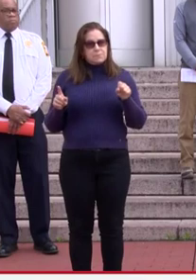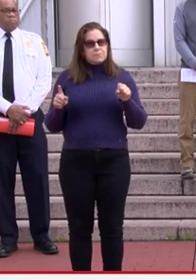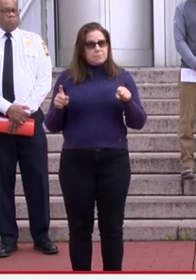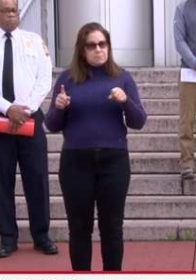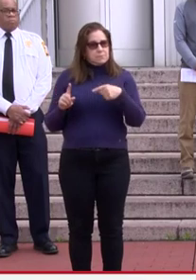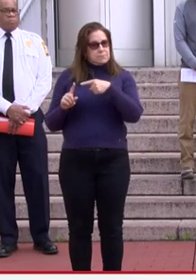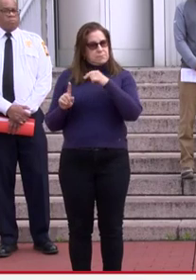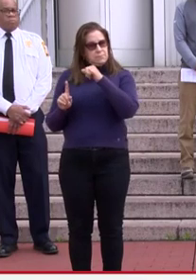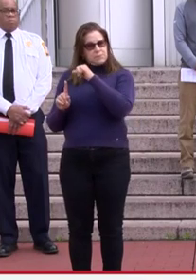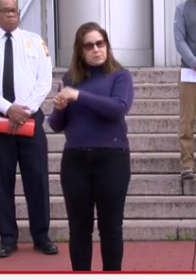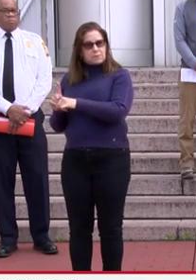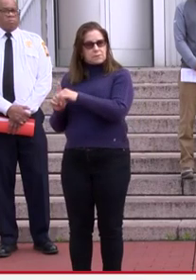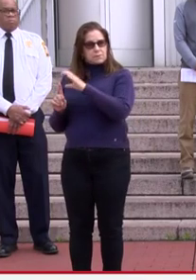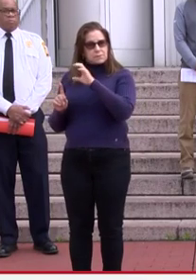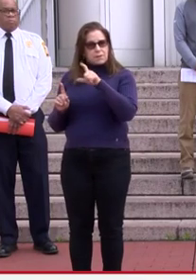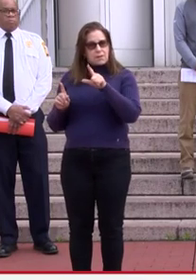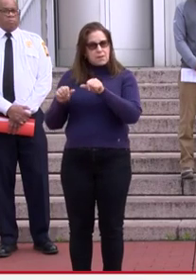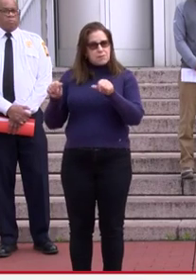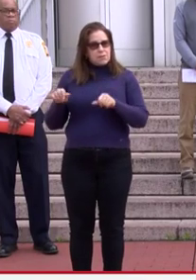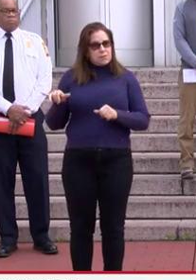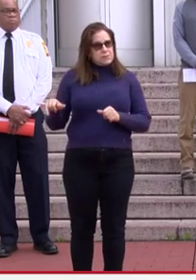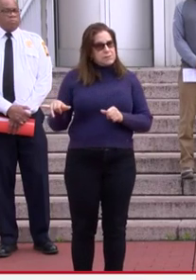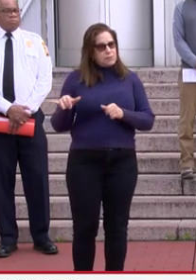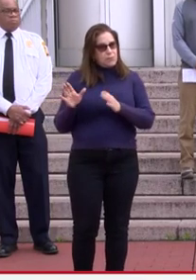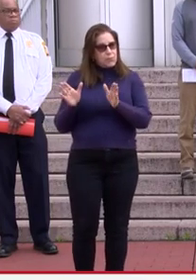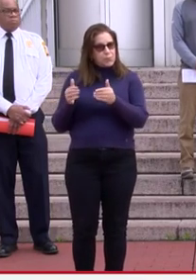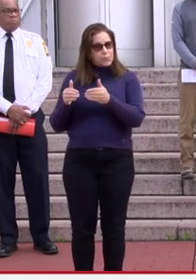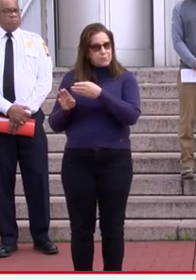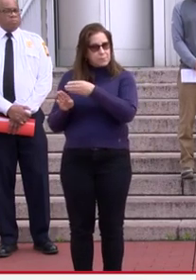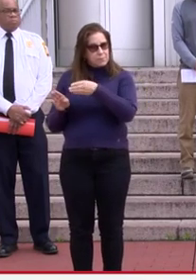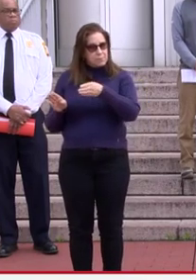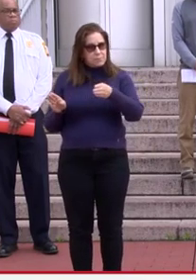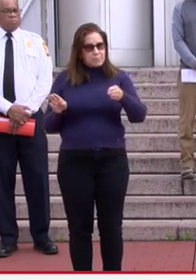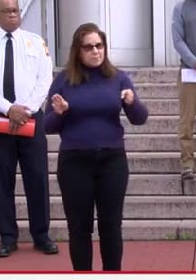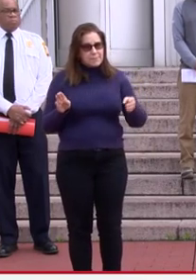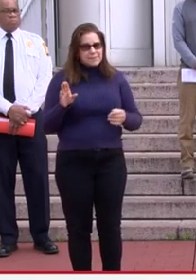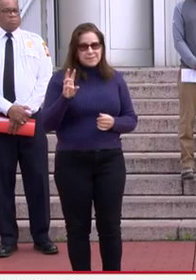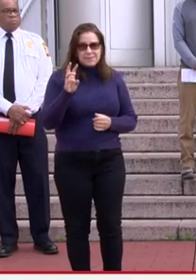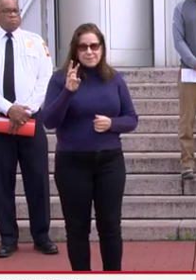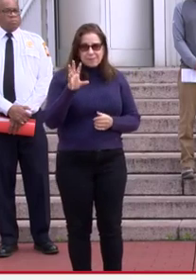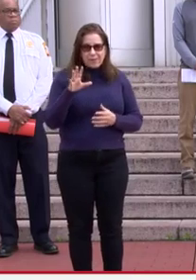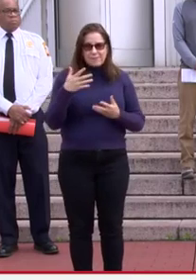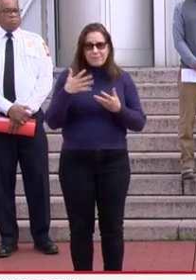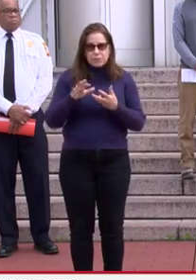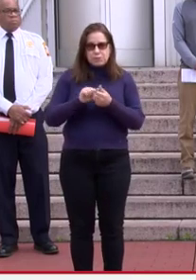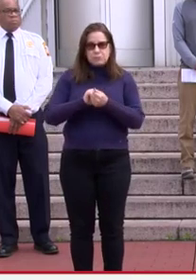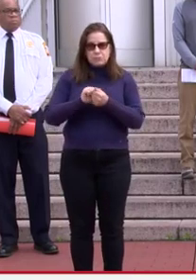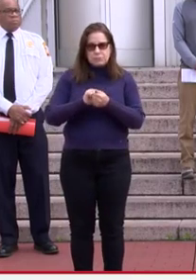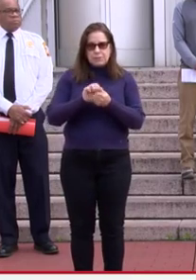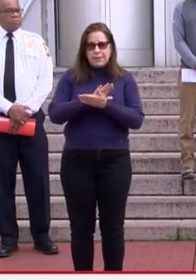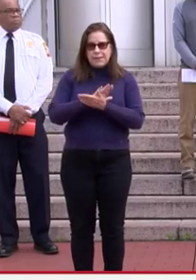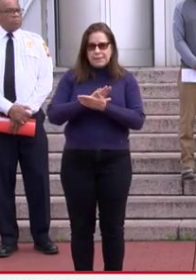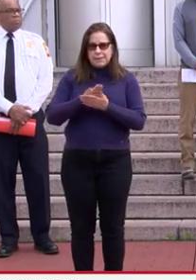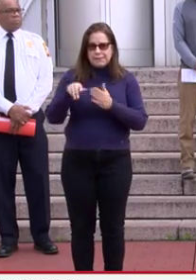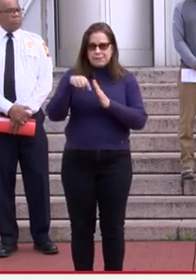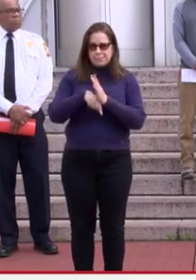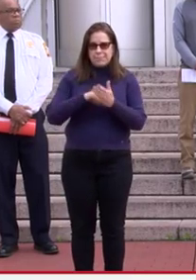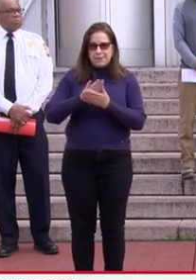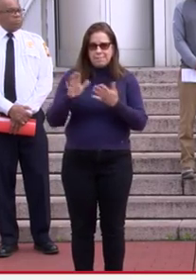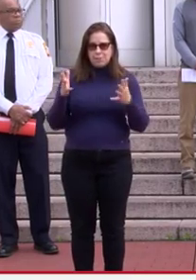the individual cells where the 65 individuals were at prior to quarantine have been deep cleaned as well. Chief Newsom, I have